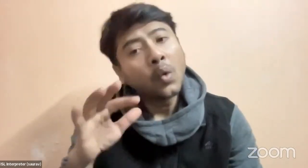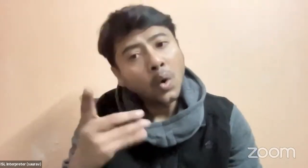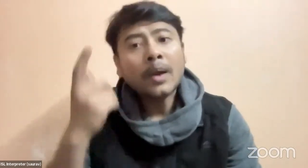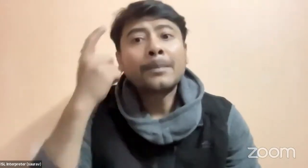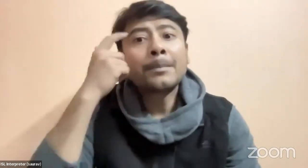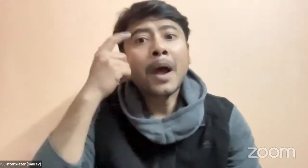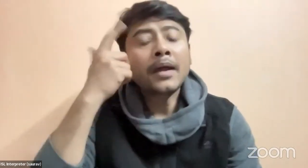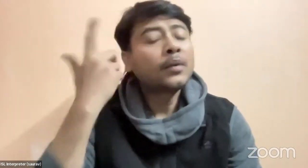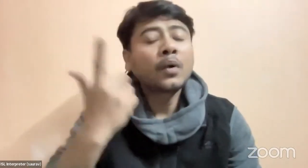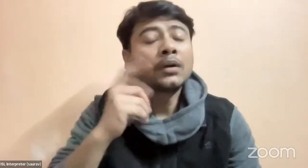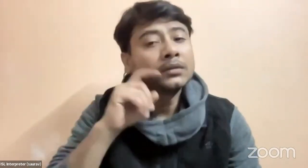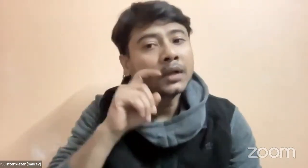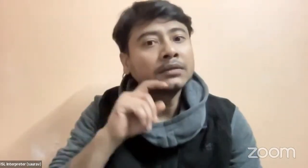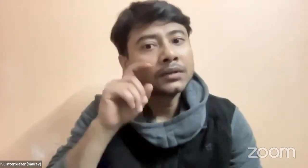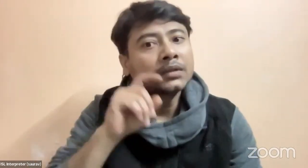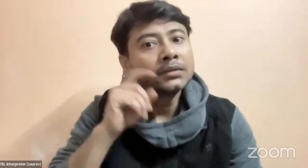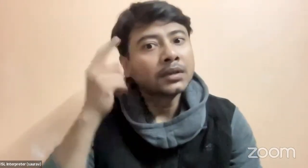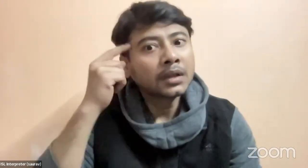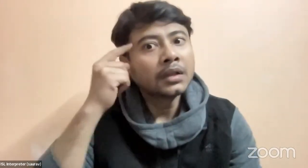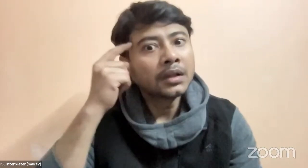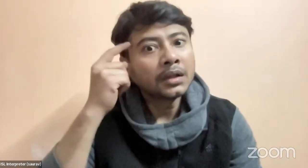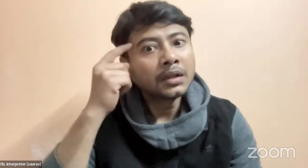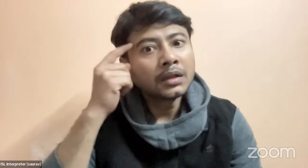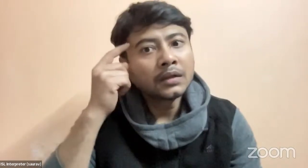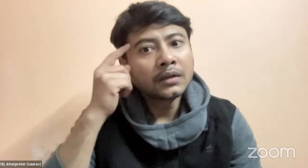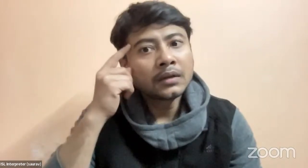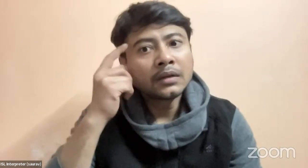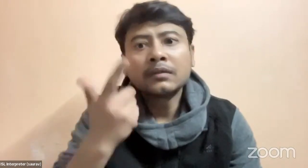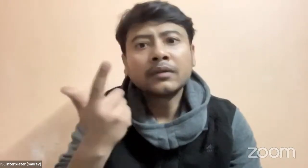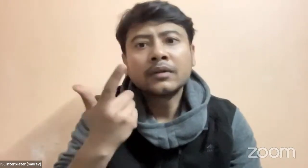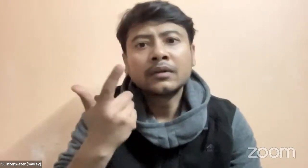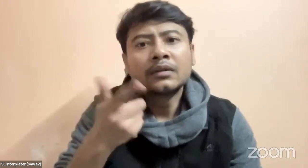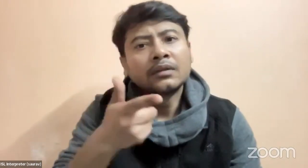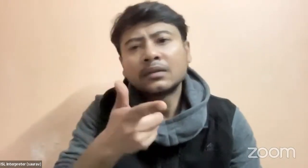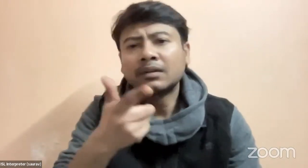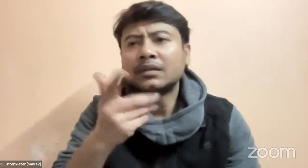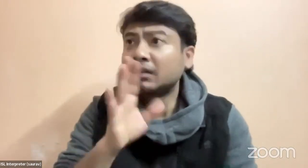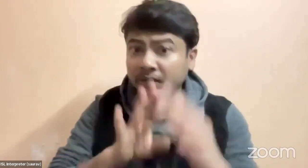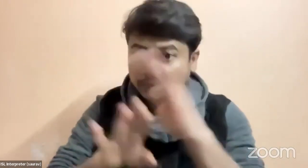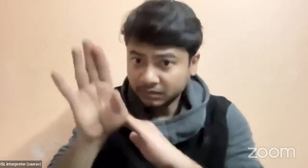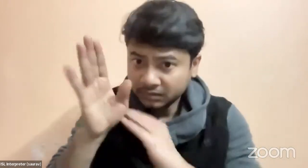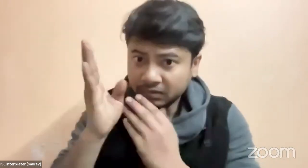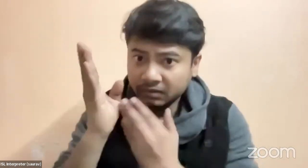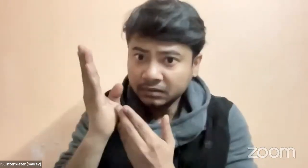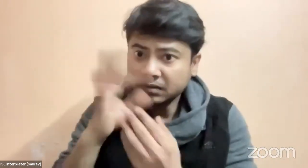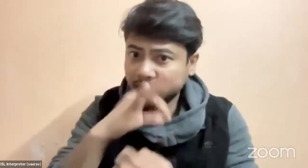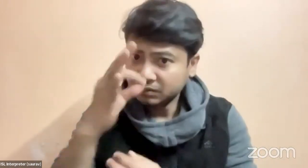sex, what will happen? They will go to hell.